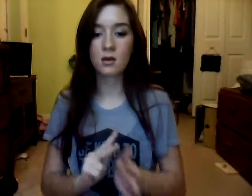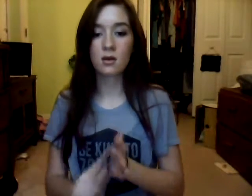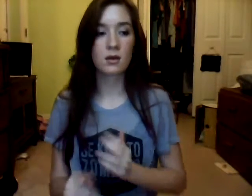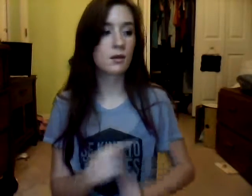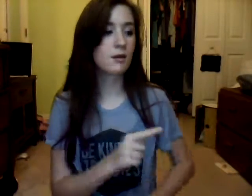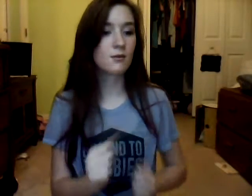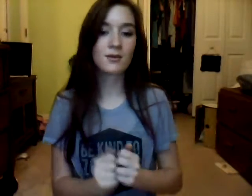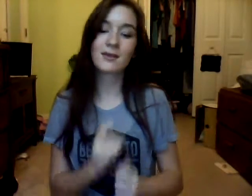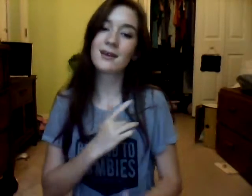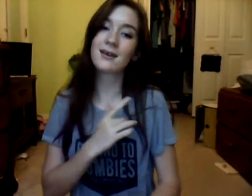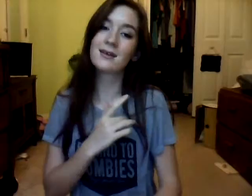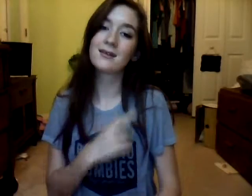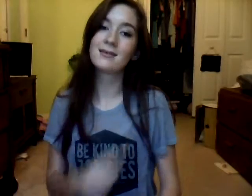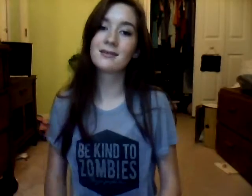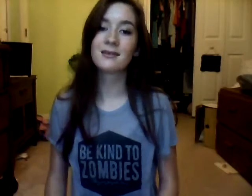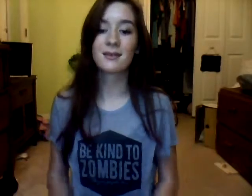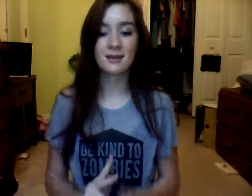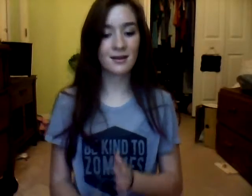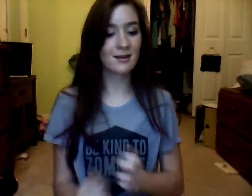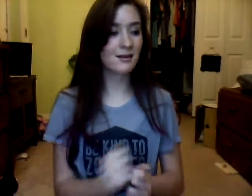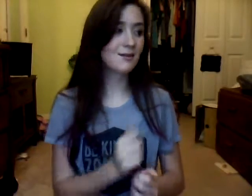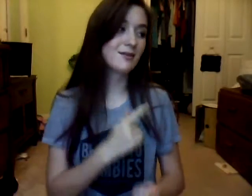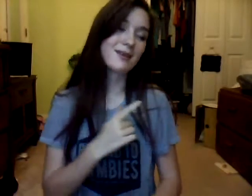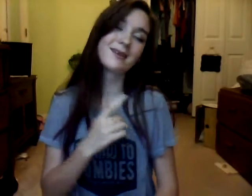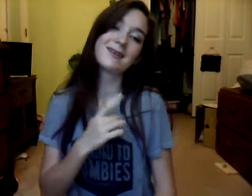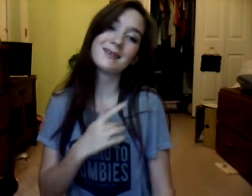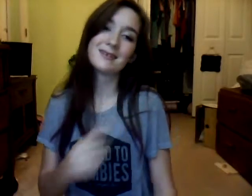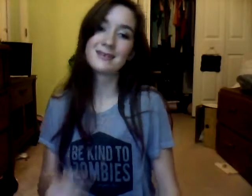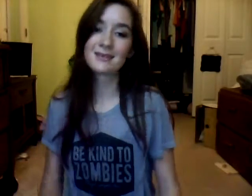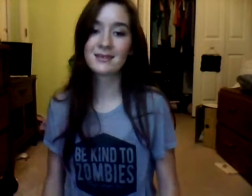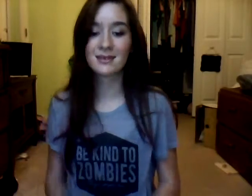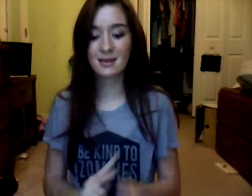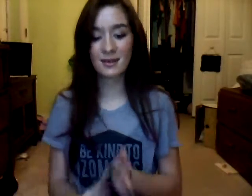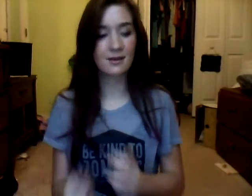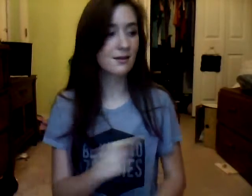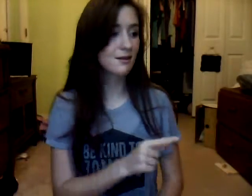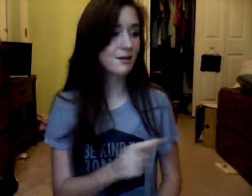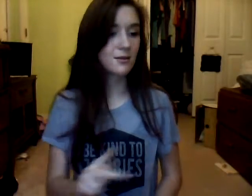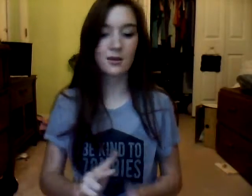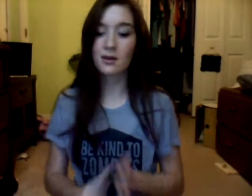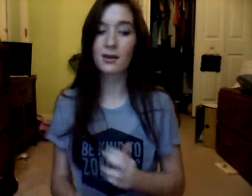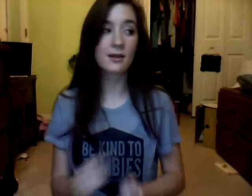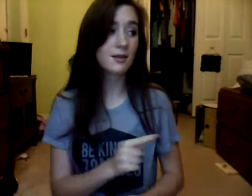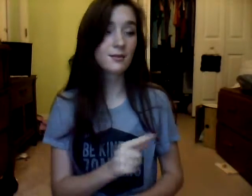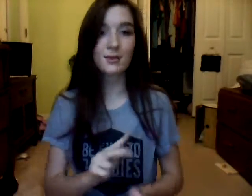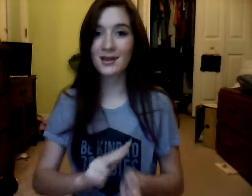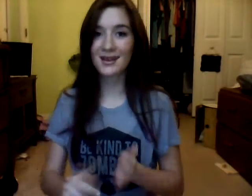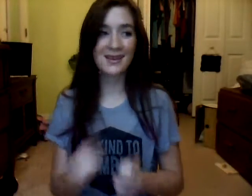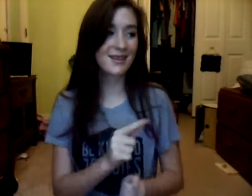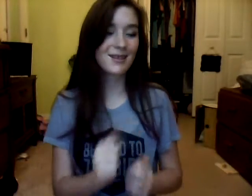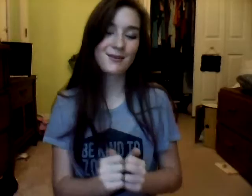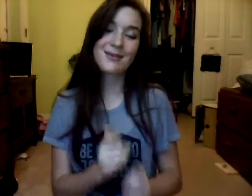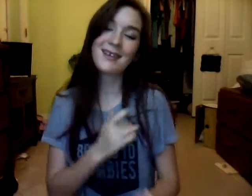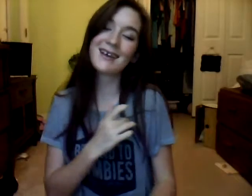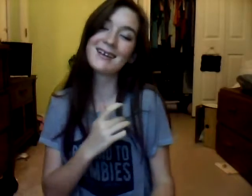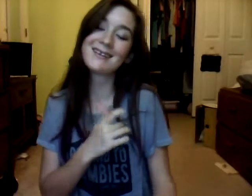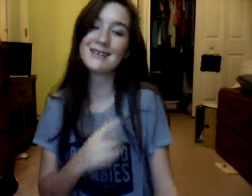Kill them with kindness, kill them with kindness Kill them, kill them, kill them with kindness